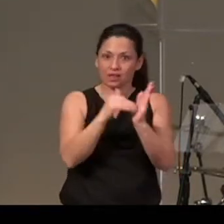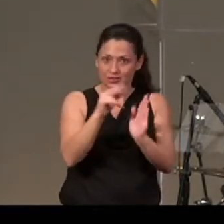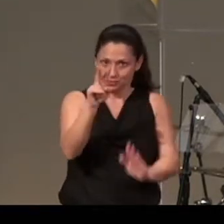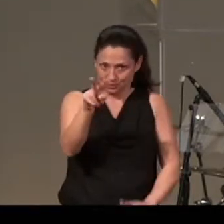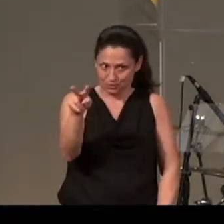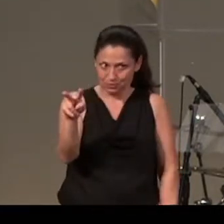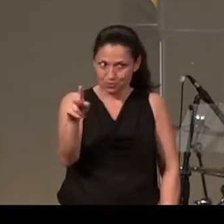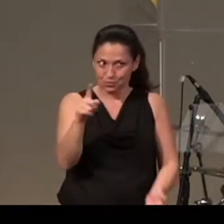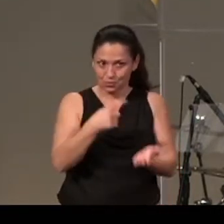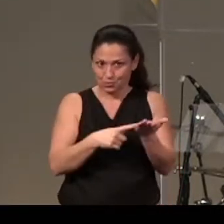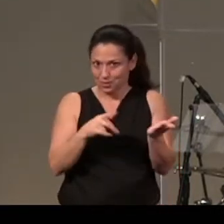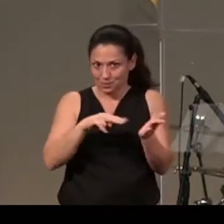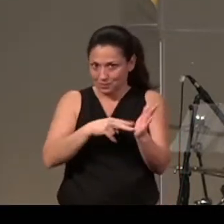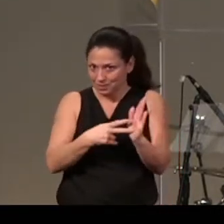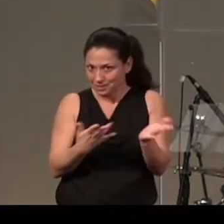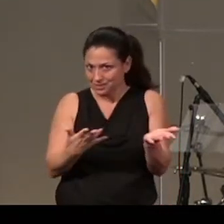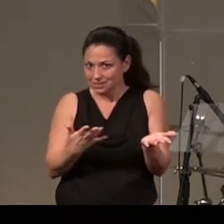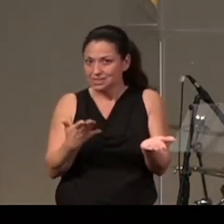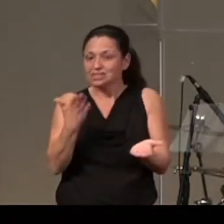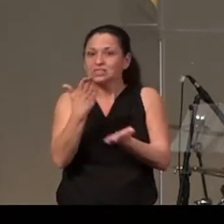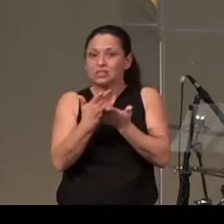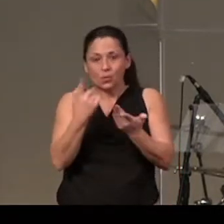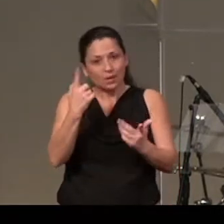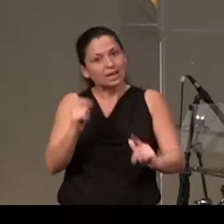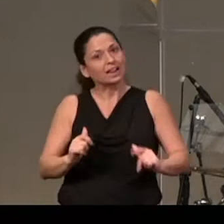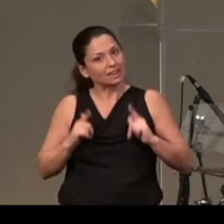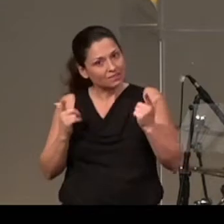2022. So what does that mean? Someone lived.